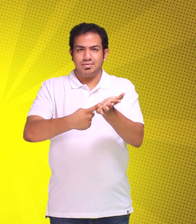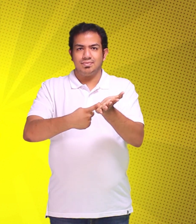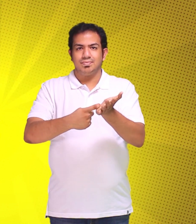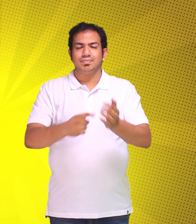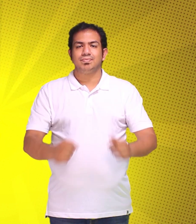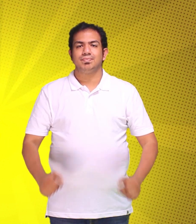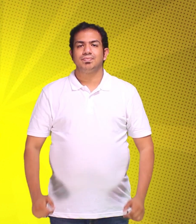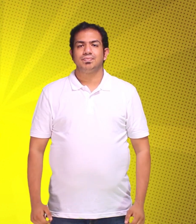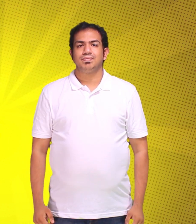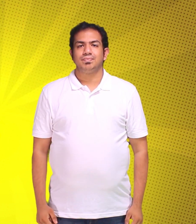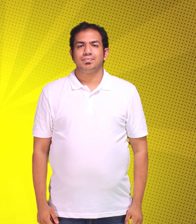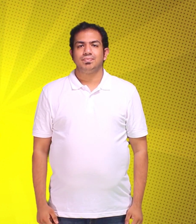F-A-T-S-E-R. Father.